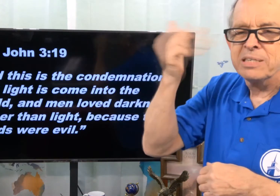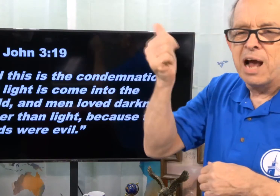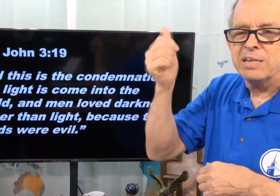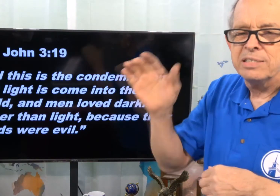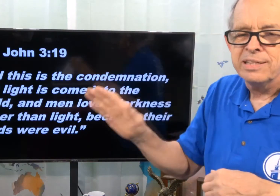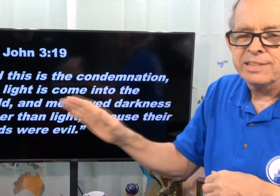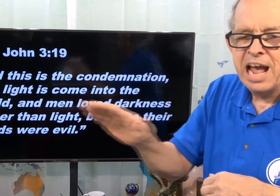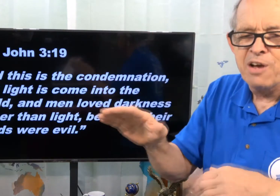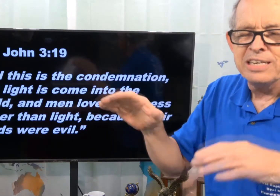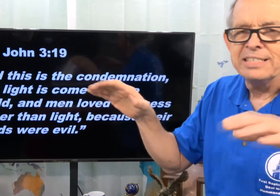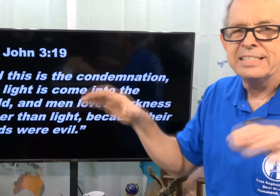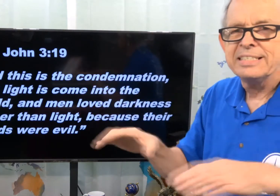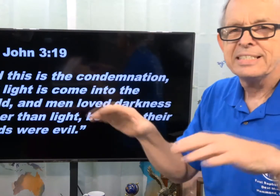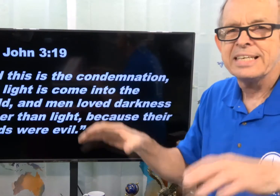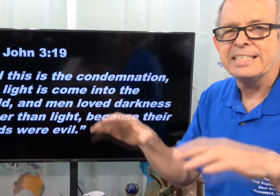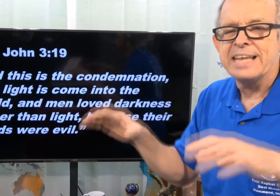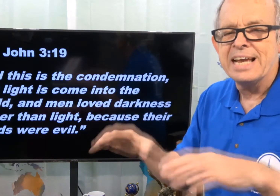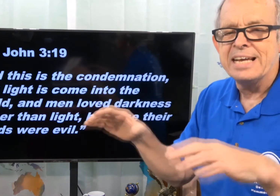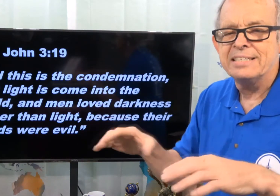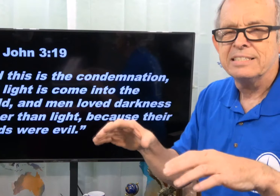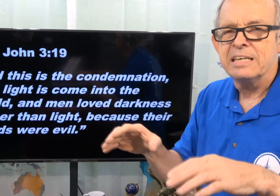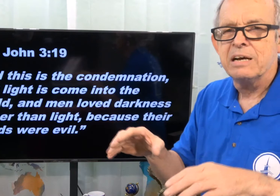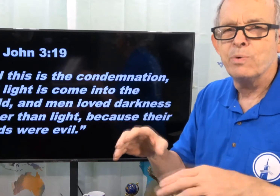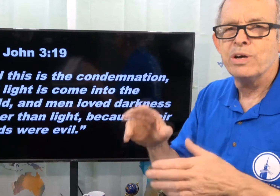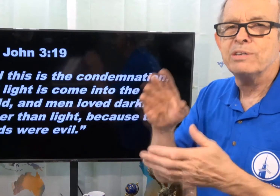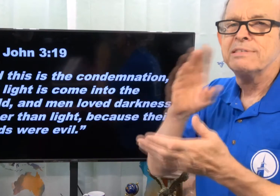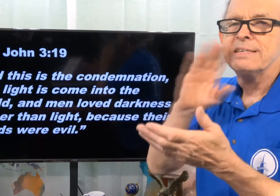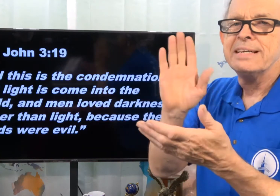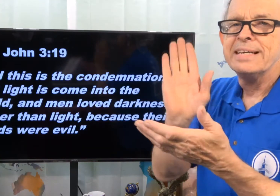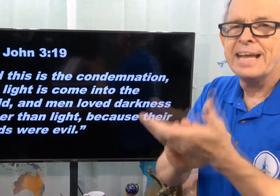because their deeds were evil.